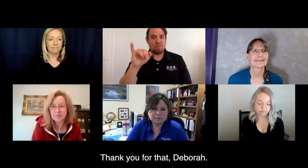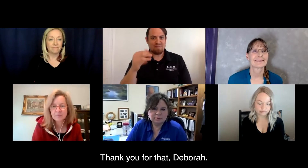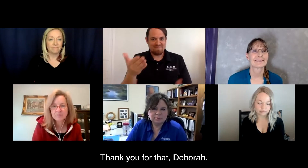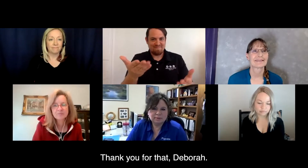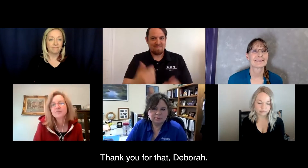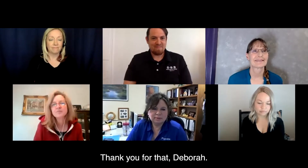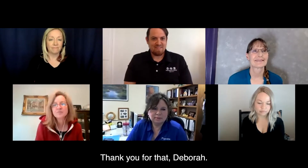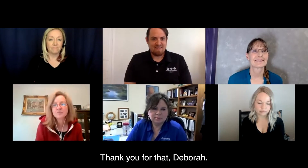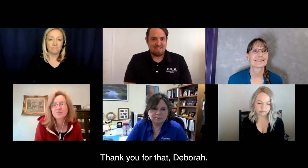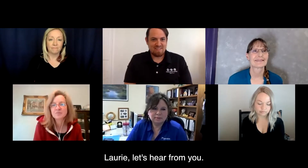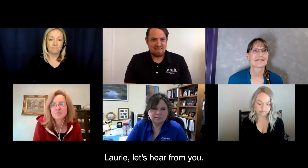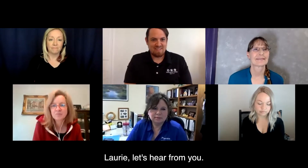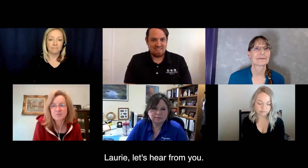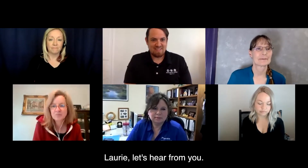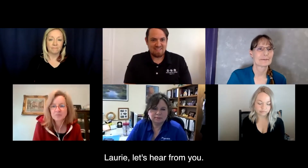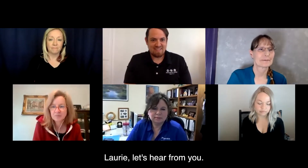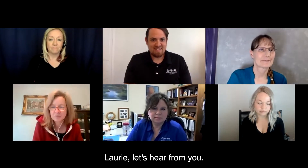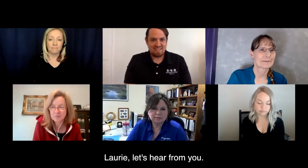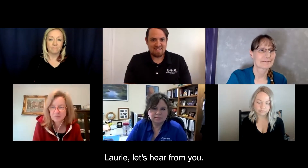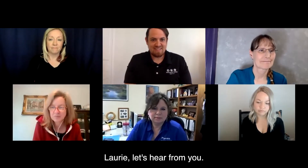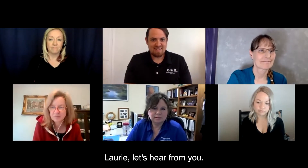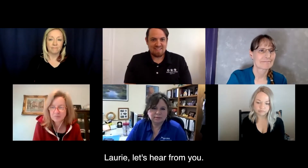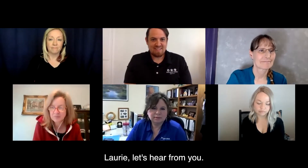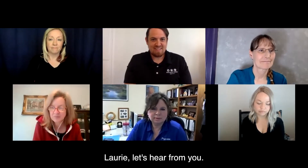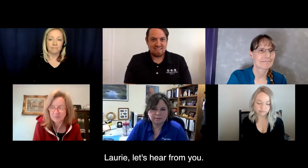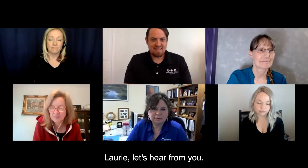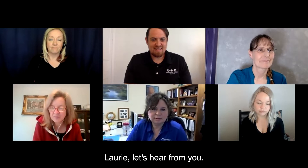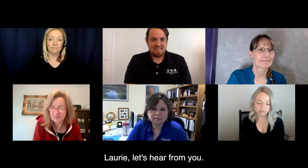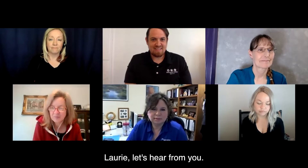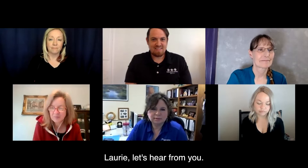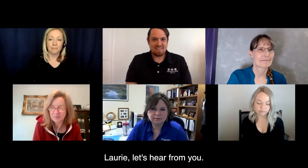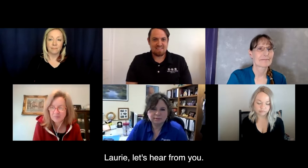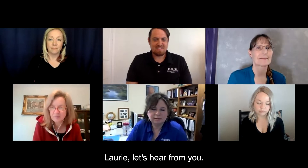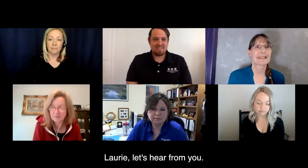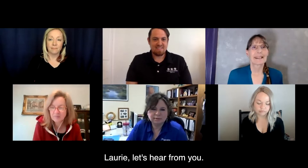Thank you for that, Deborah. Lori, let's hear from you.